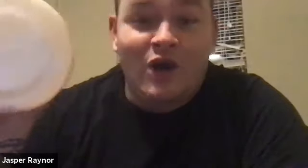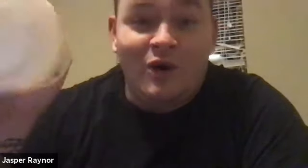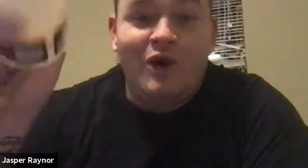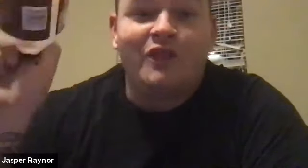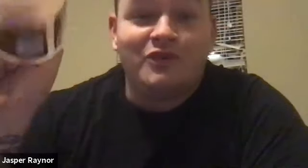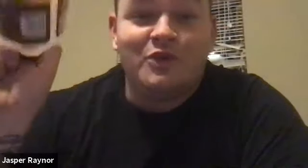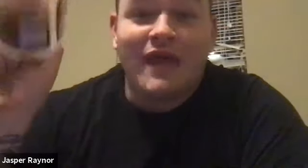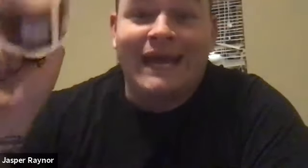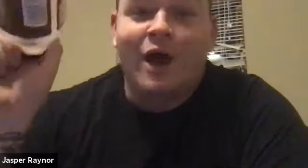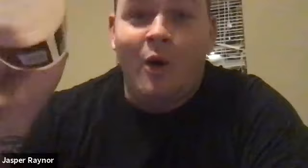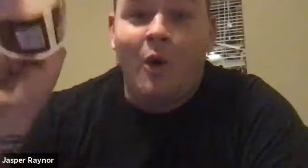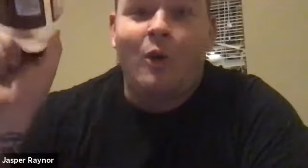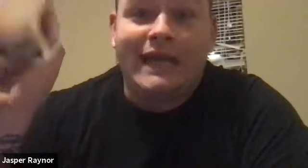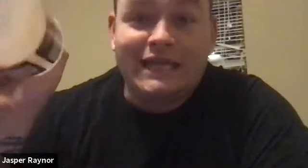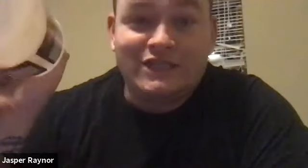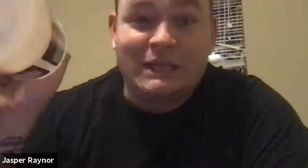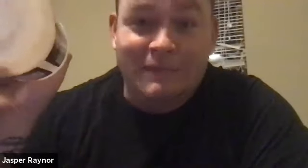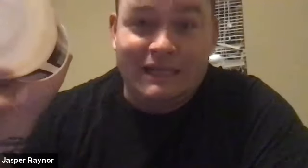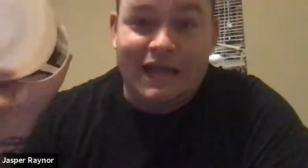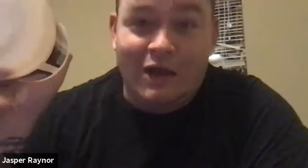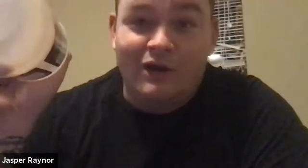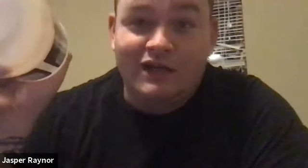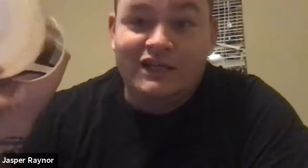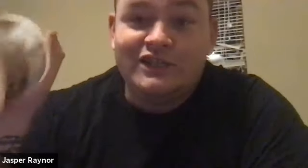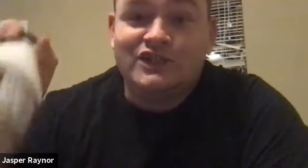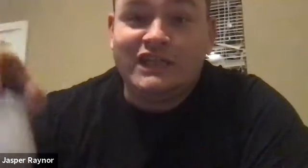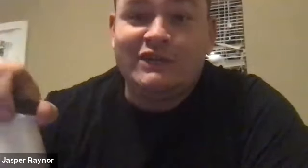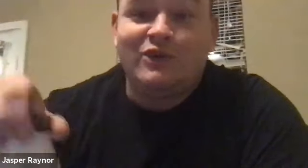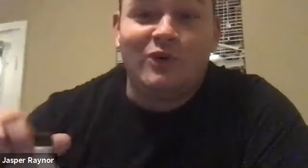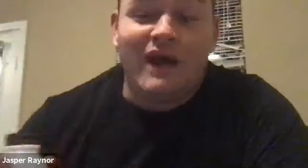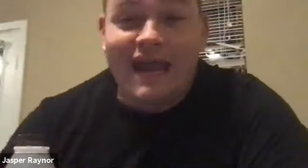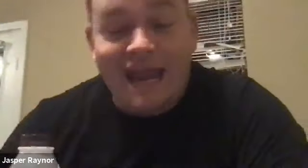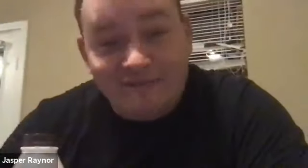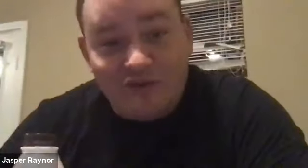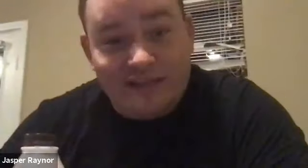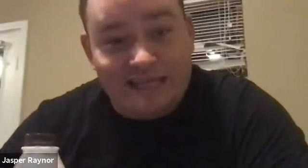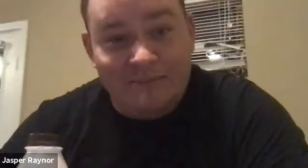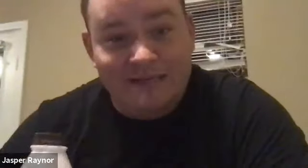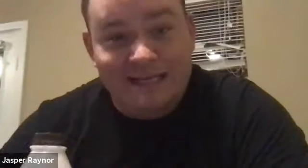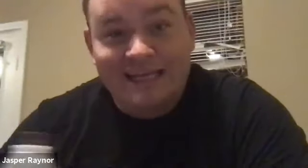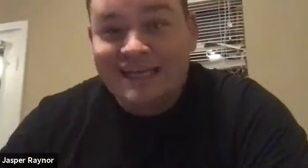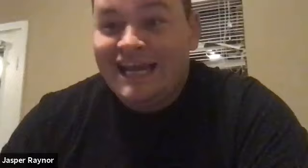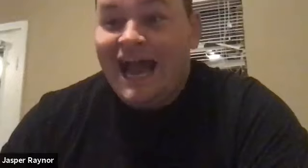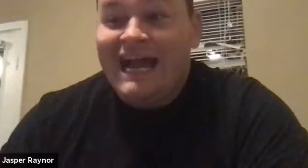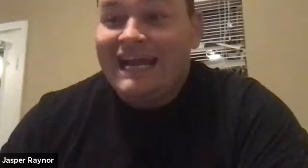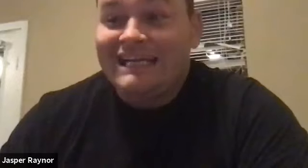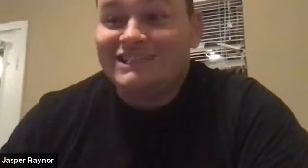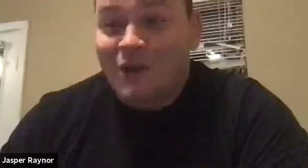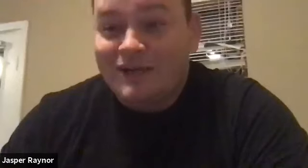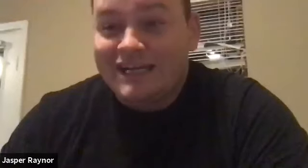girl threw that whole kitchen at me, y'all. She threw everything at me. I ain't joking.